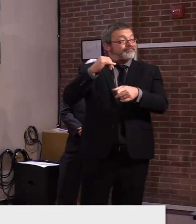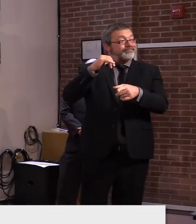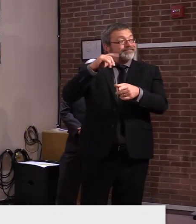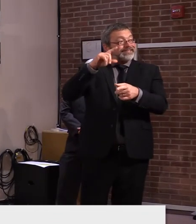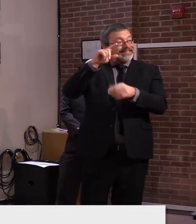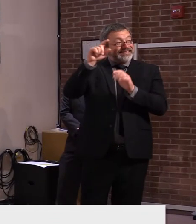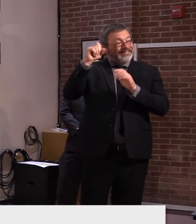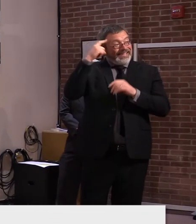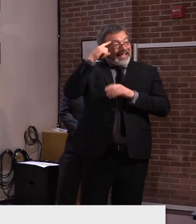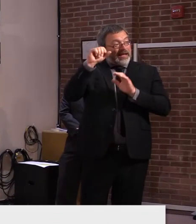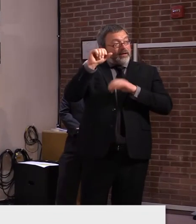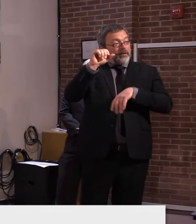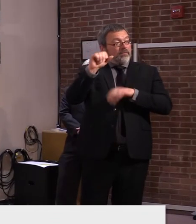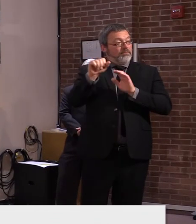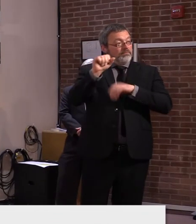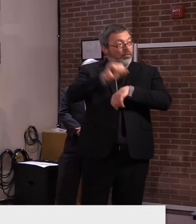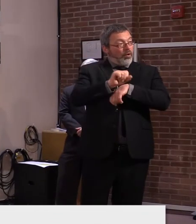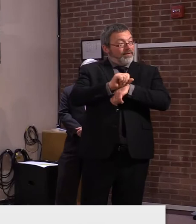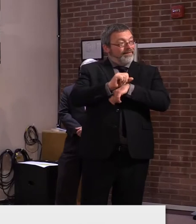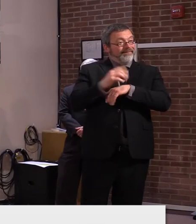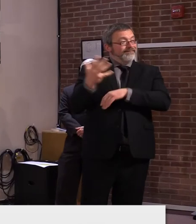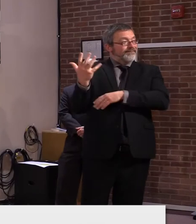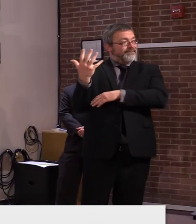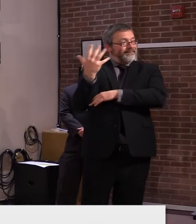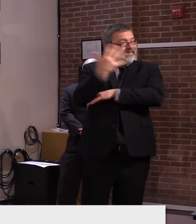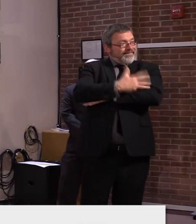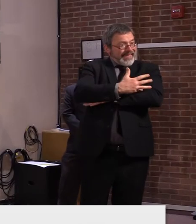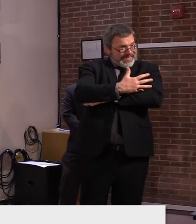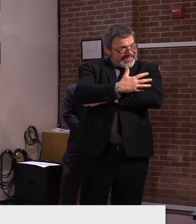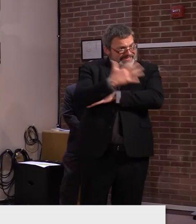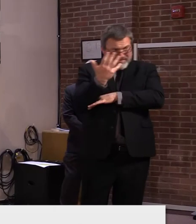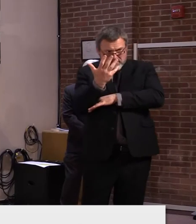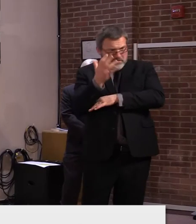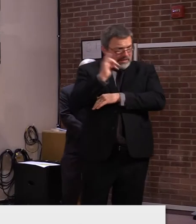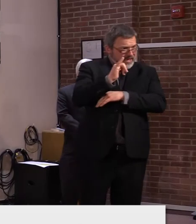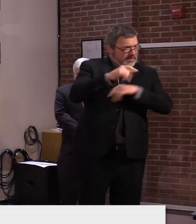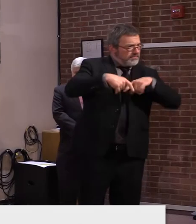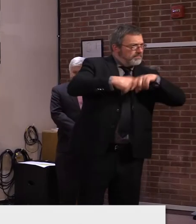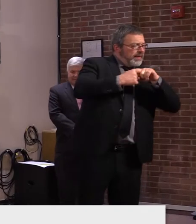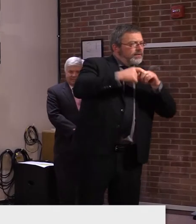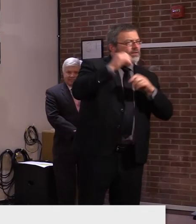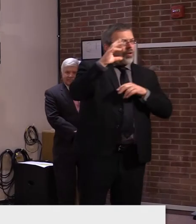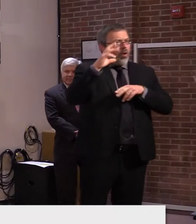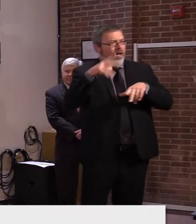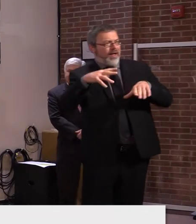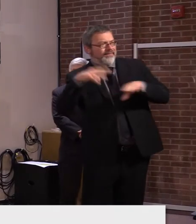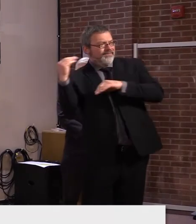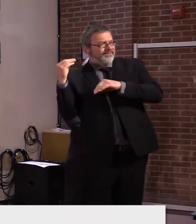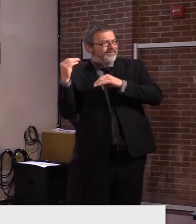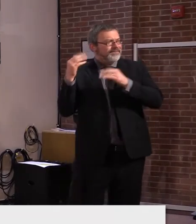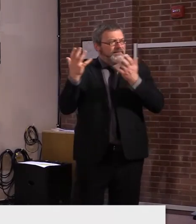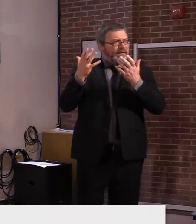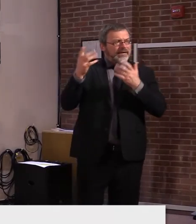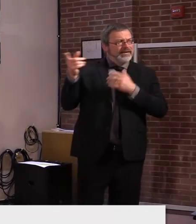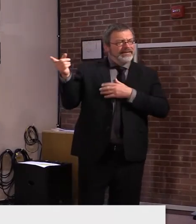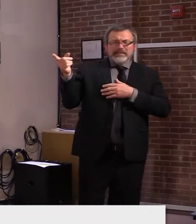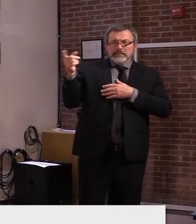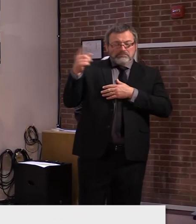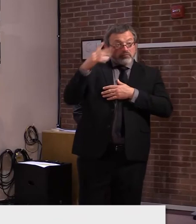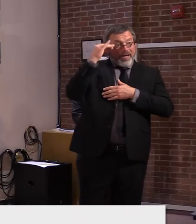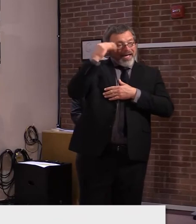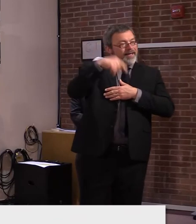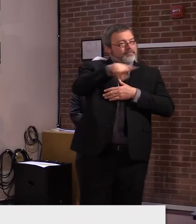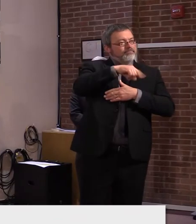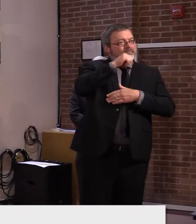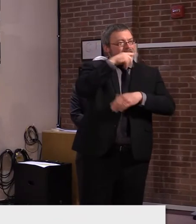the indefinite unpaid leave as a result of not meeting your administration's COVID-19 vaccination or